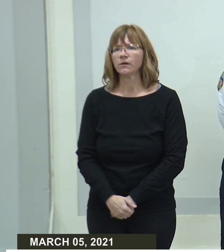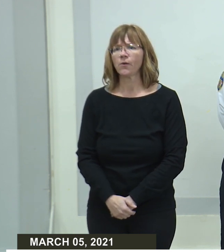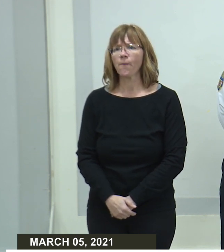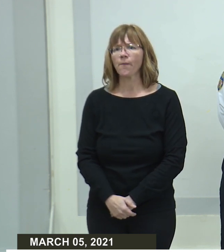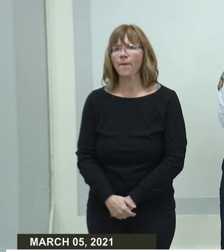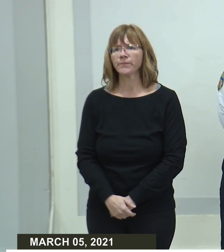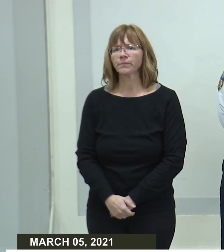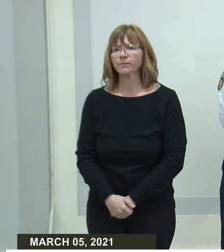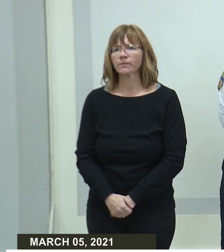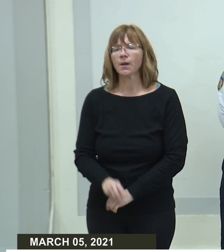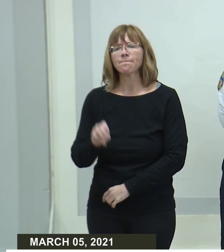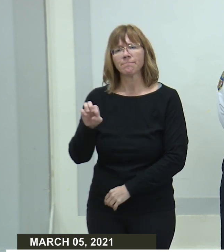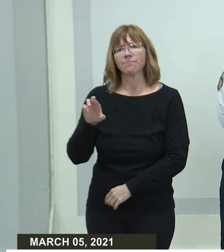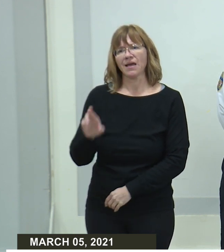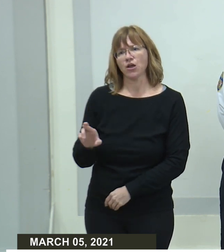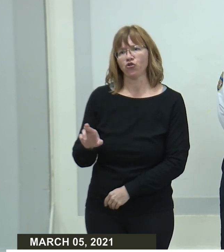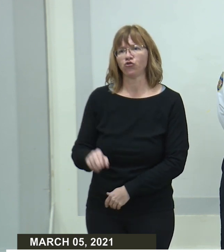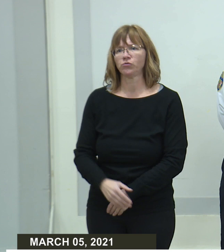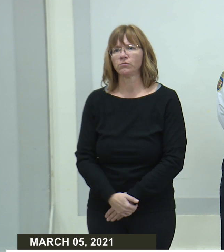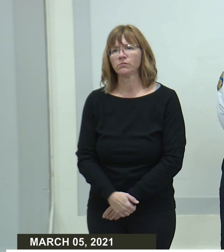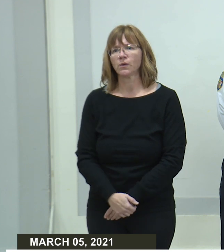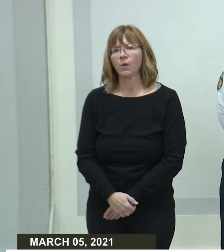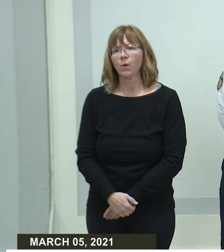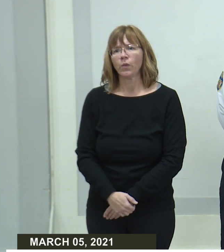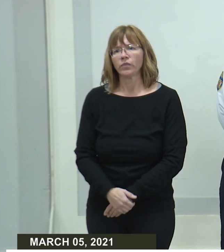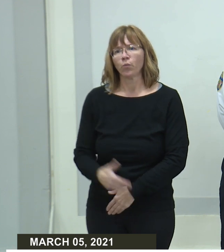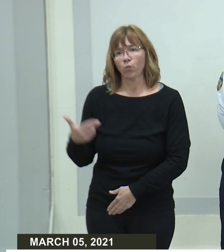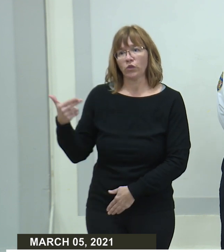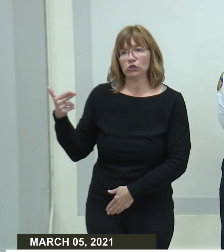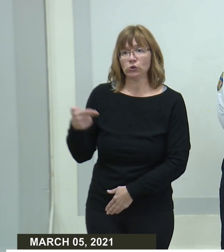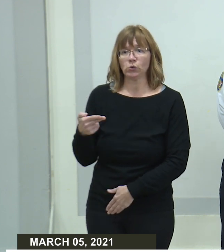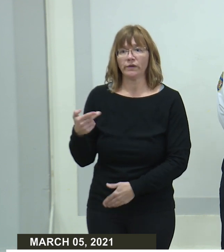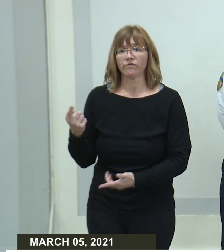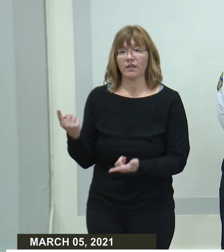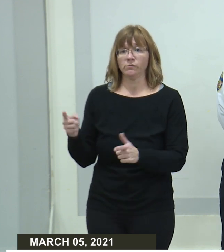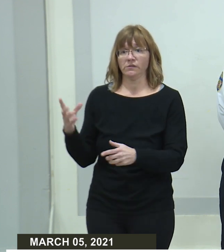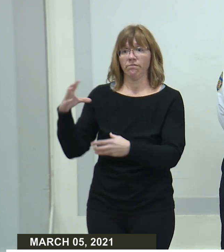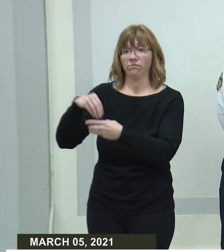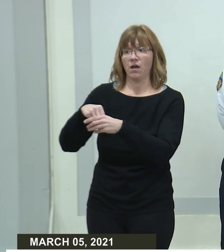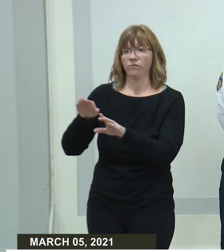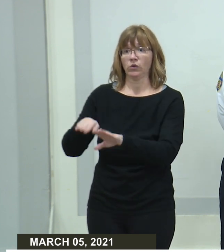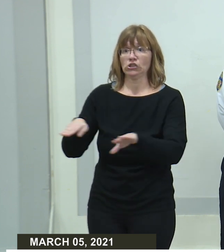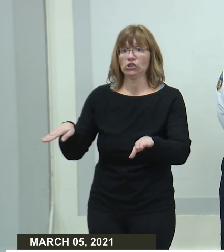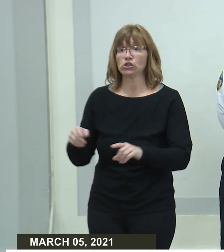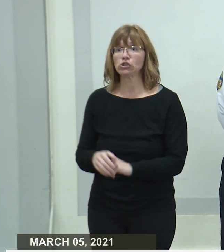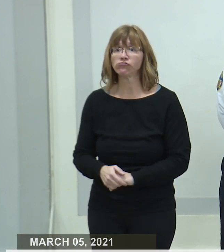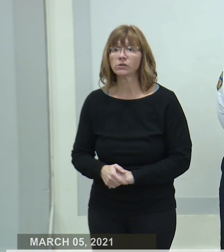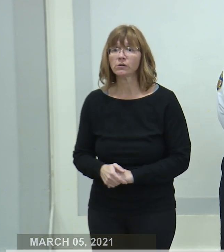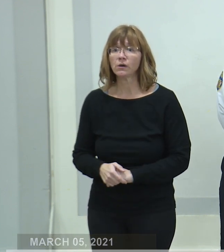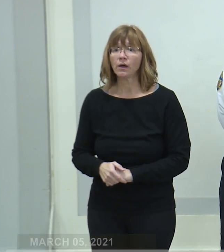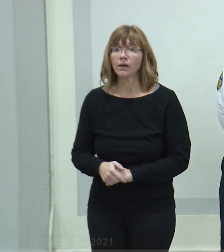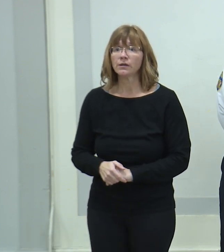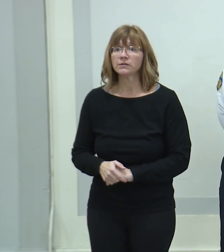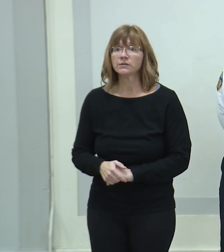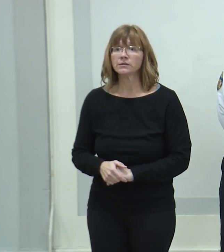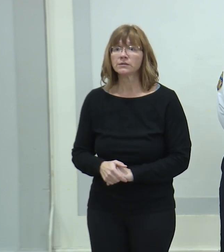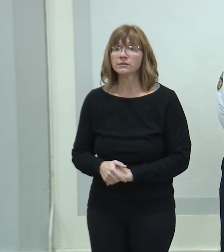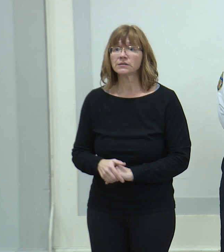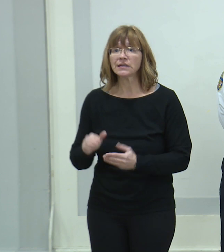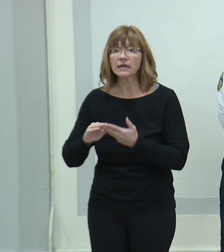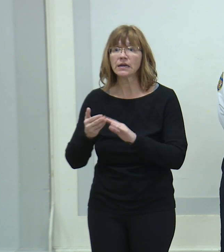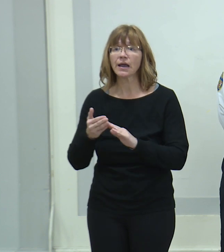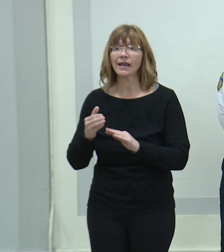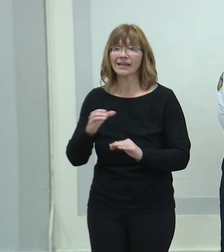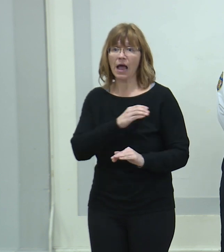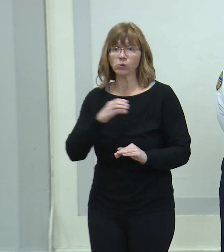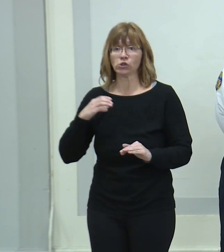Mayor, dealing with the shootings involving the children. As a city councilman, and you were